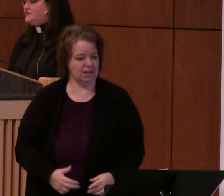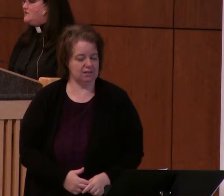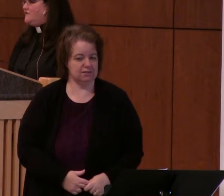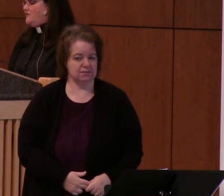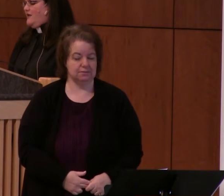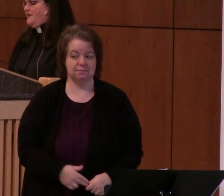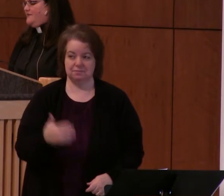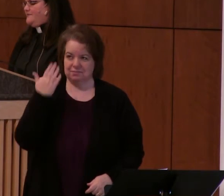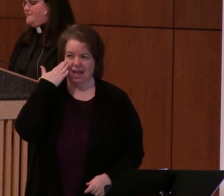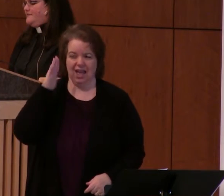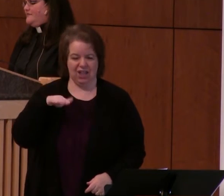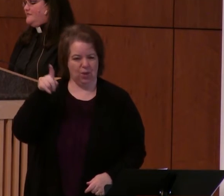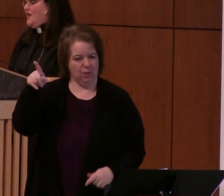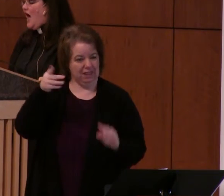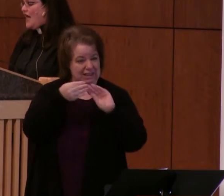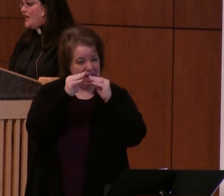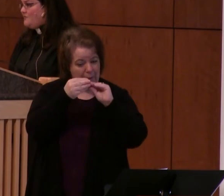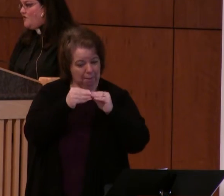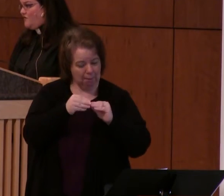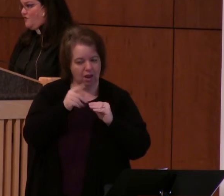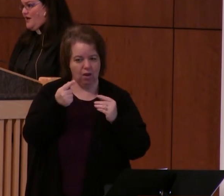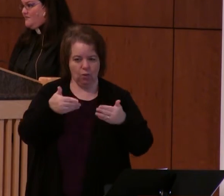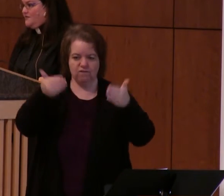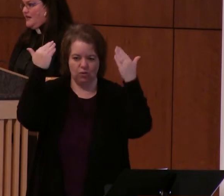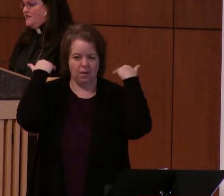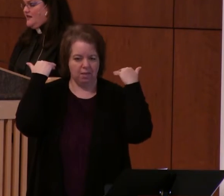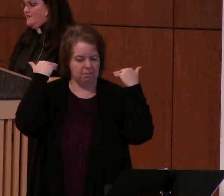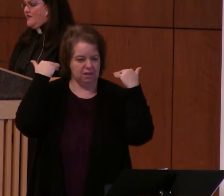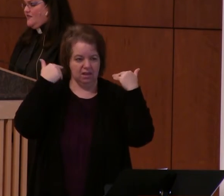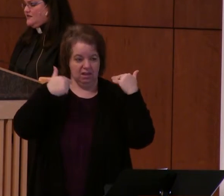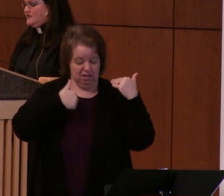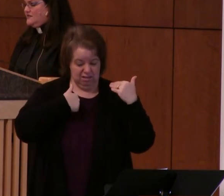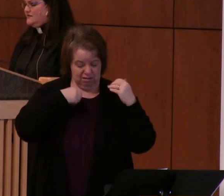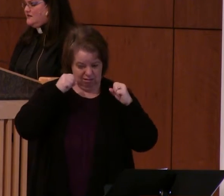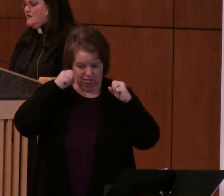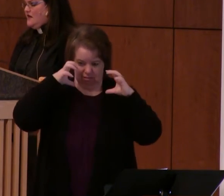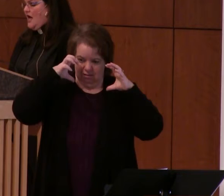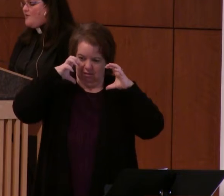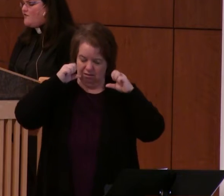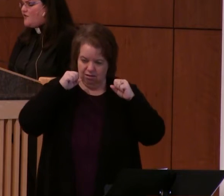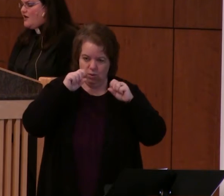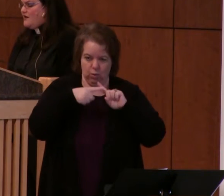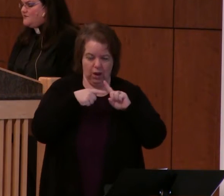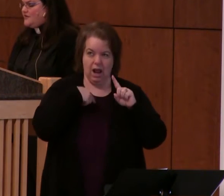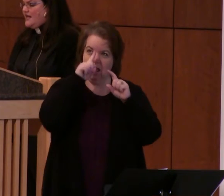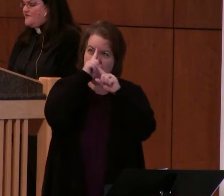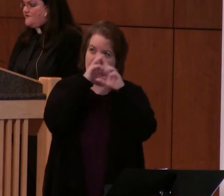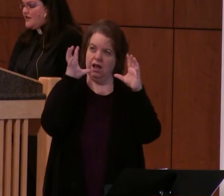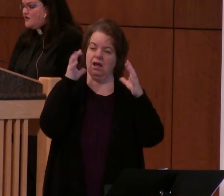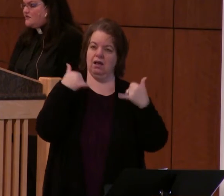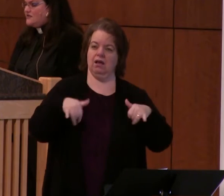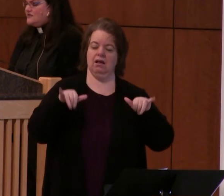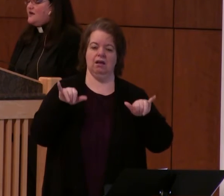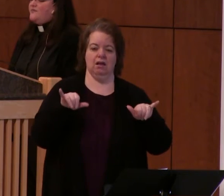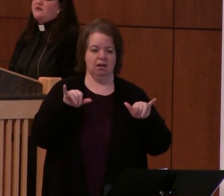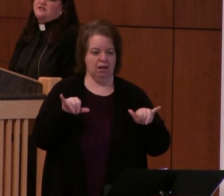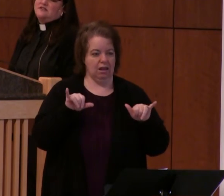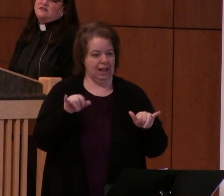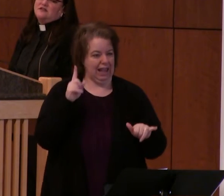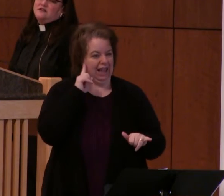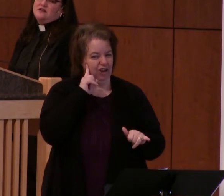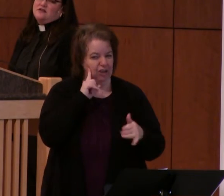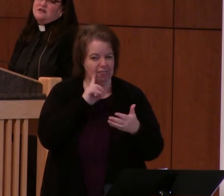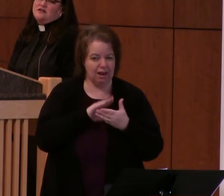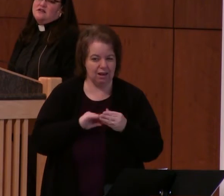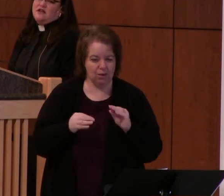I know this is overwhelming. I am overwhelmed when I think about this. I'm overwhelmed when I hear these